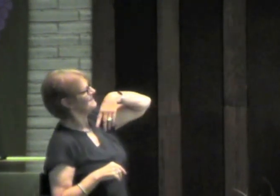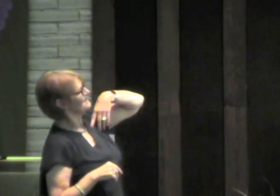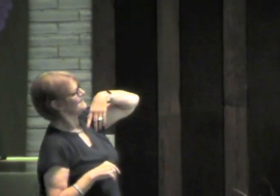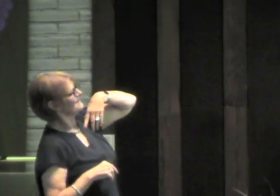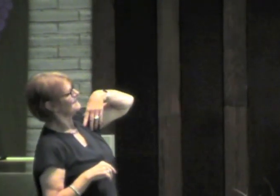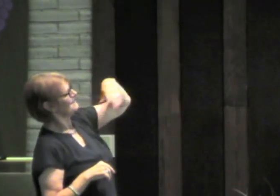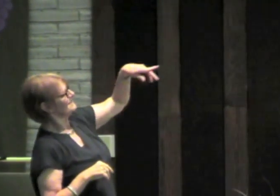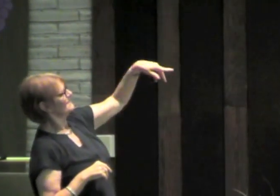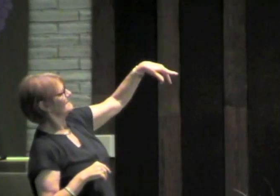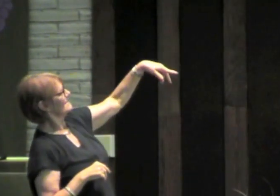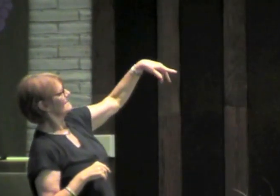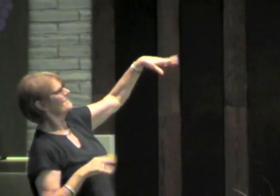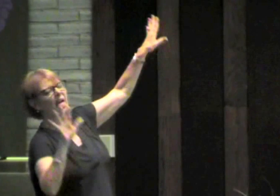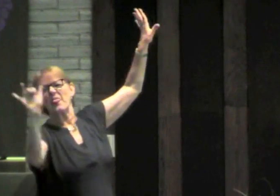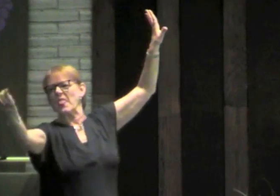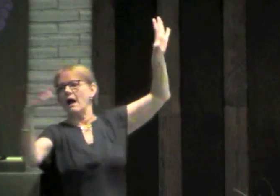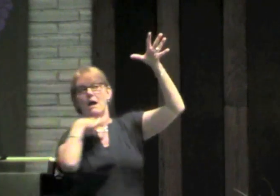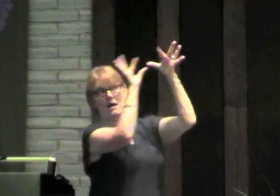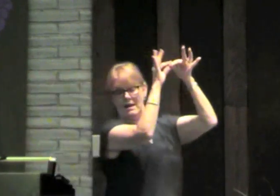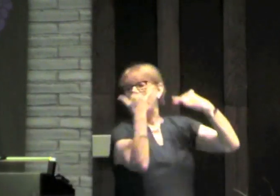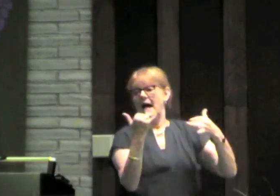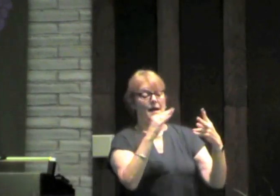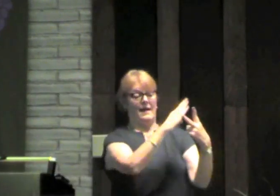to visit. And next we have,